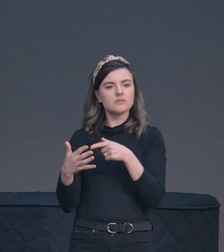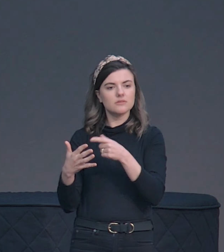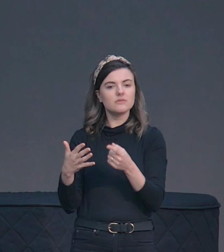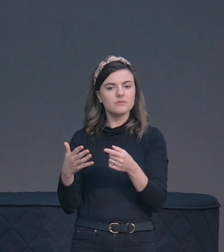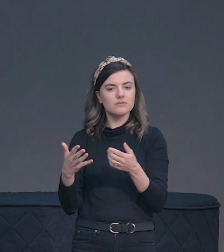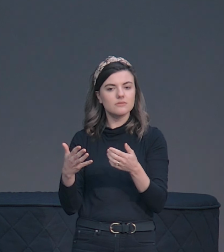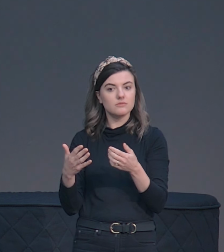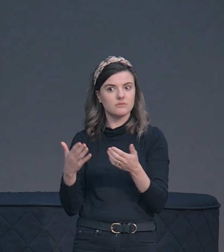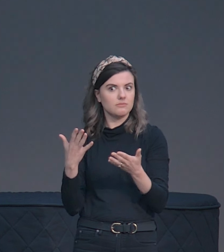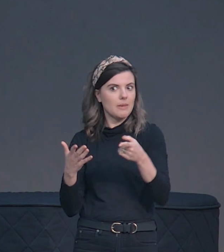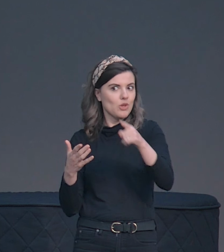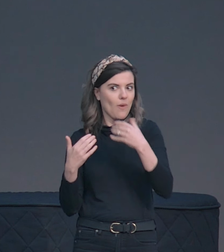maybe 50